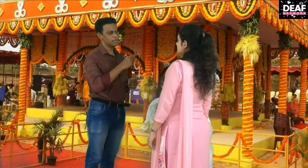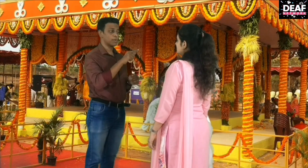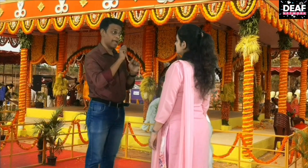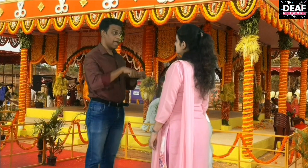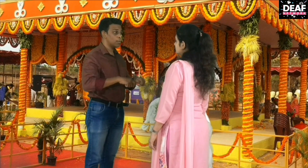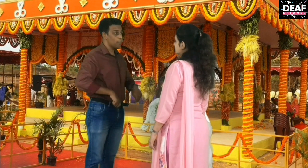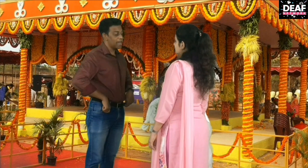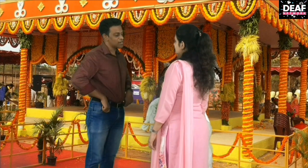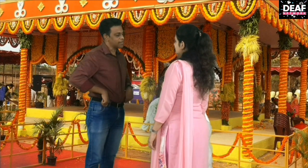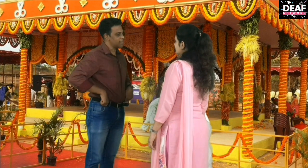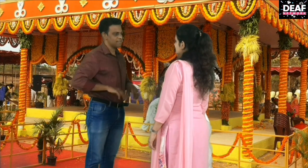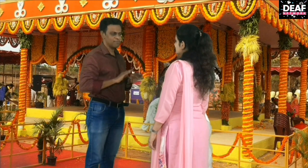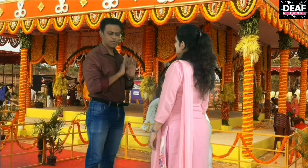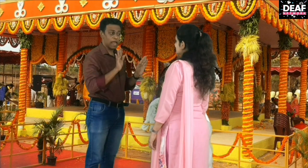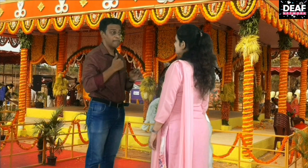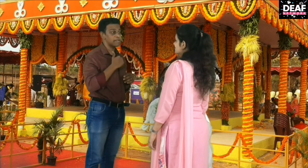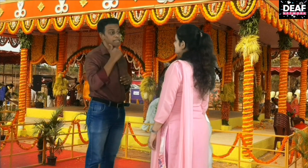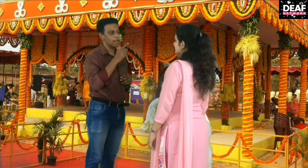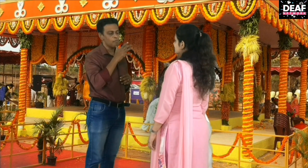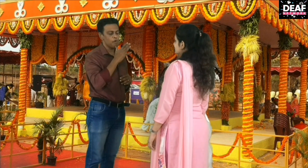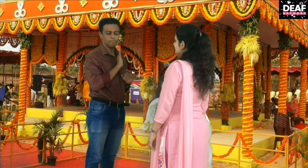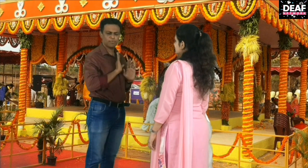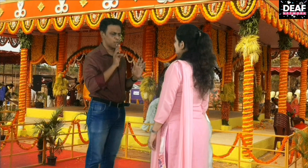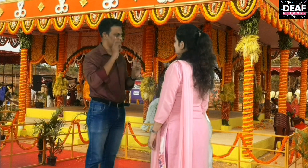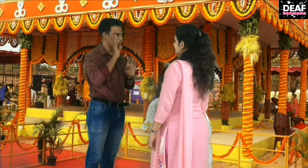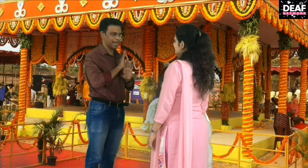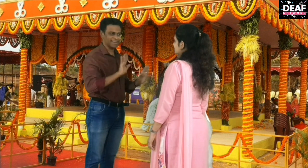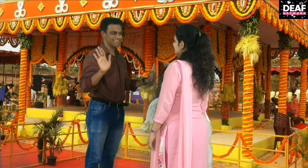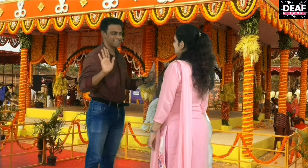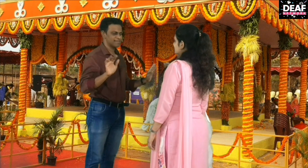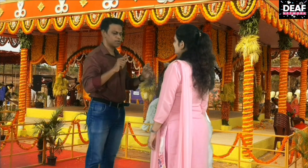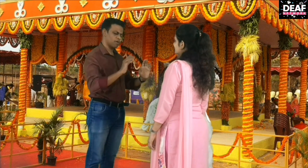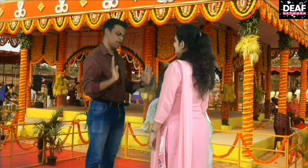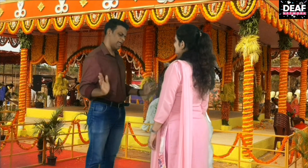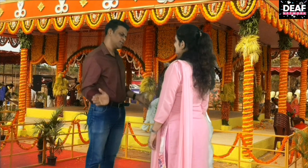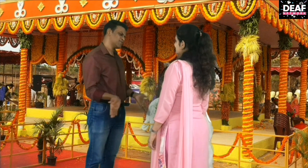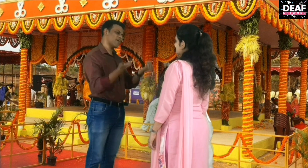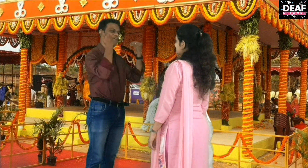You can't work. I will ask my mom. You don't worry. You will enjoy.